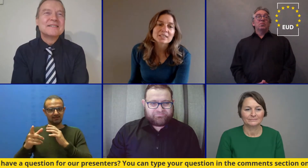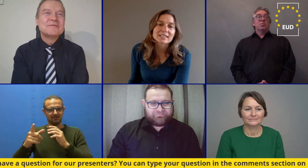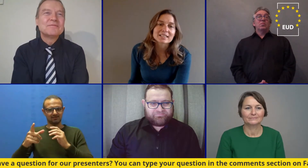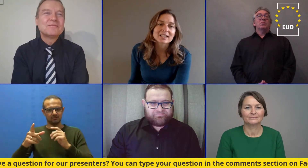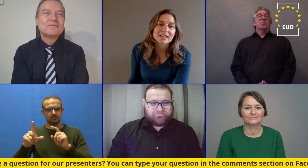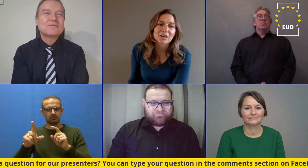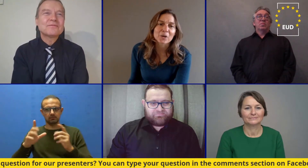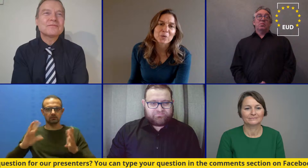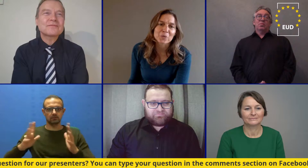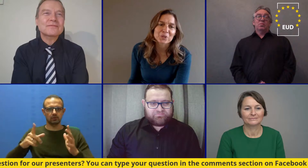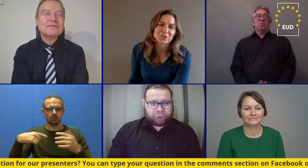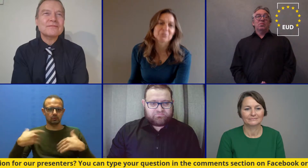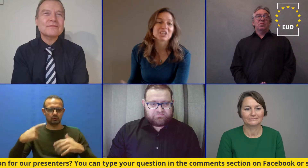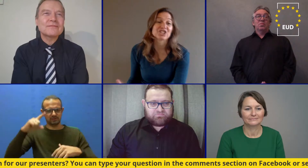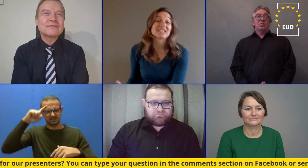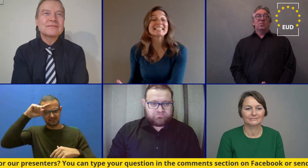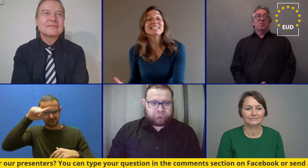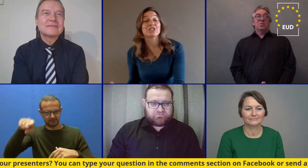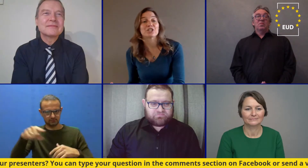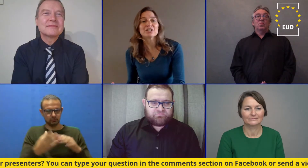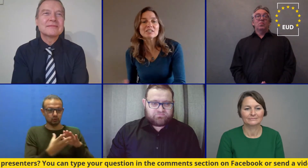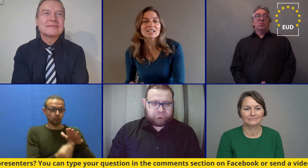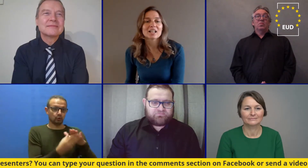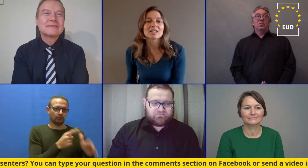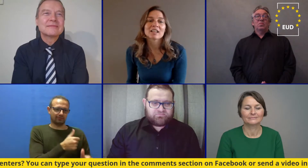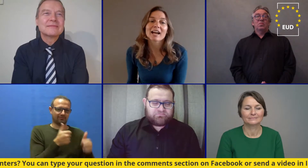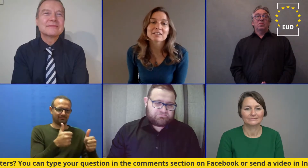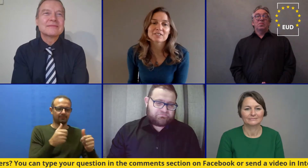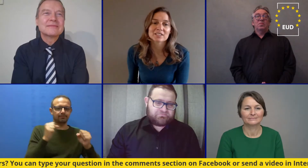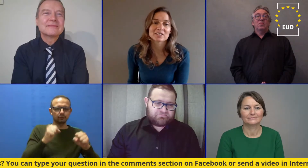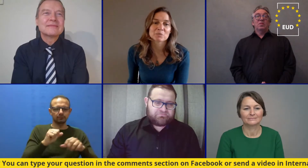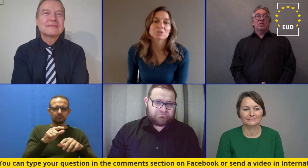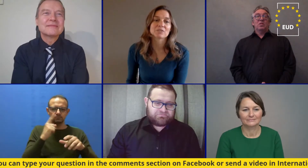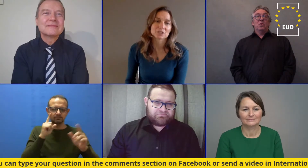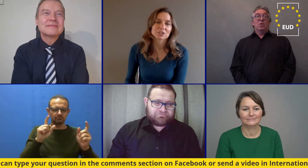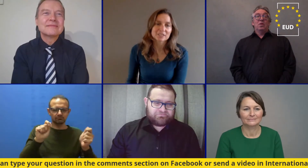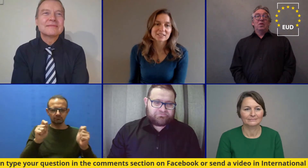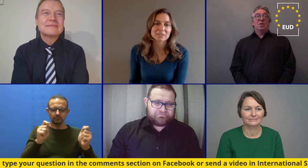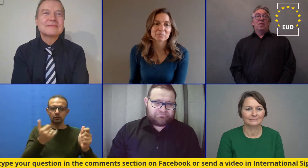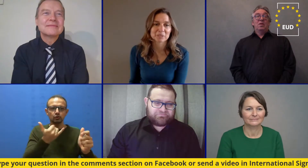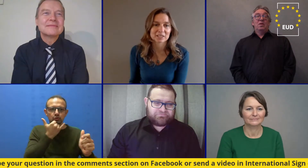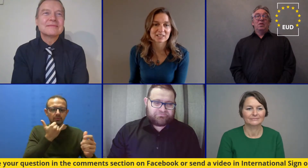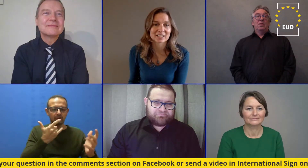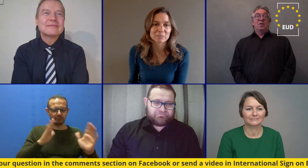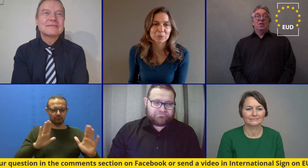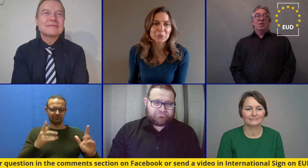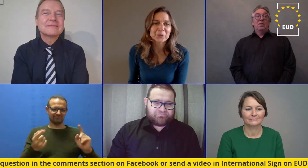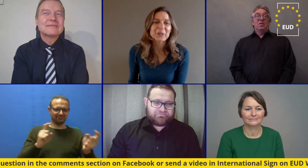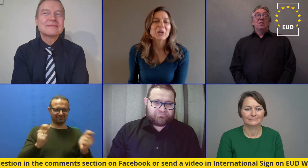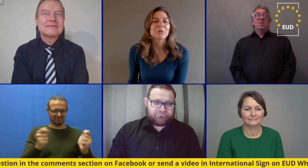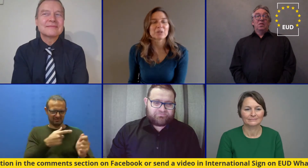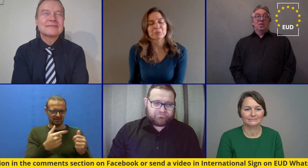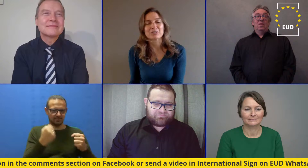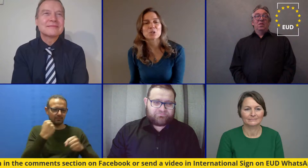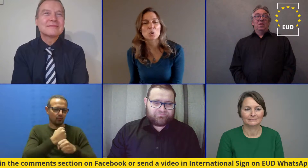Pre-recorded interpretations is easier. Live is the most difficult because of the tempo. With a